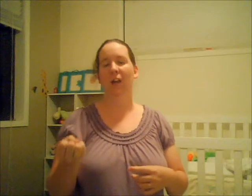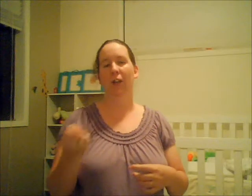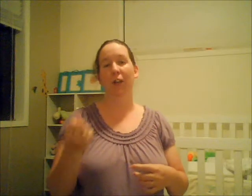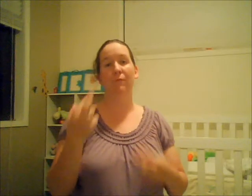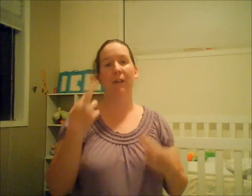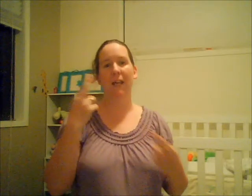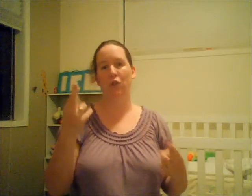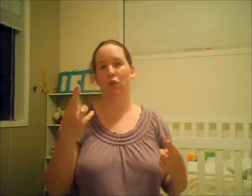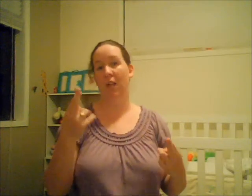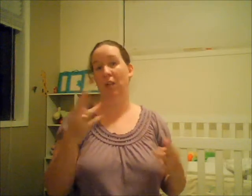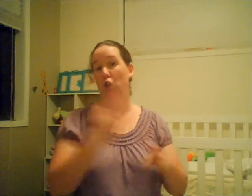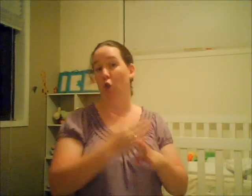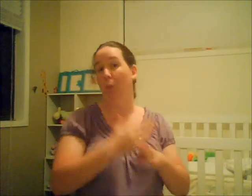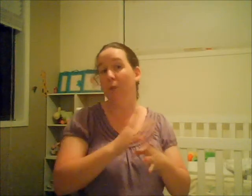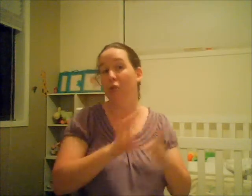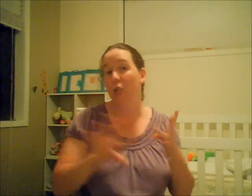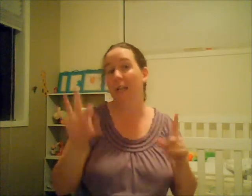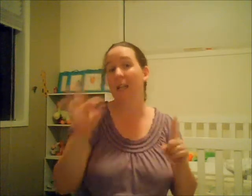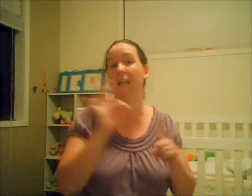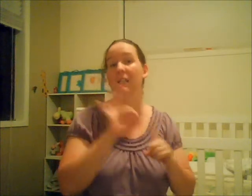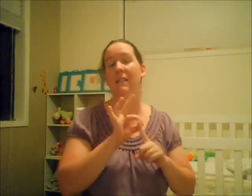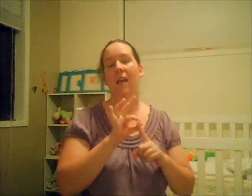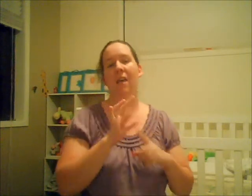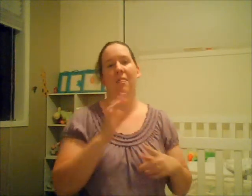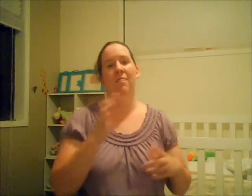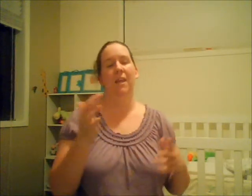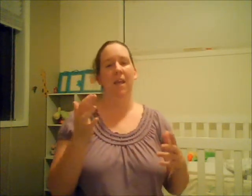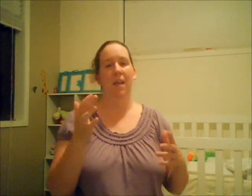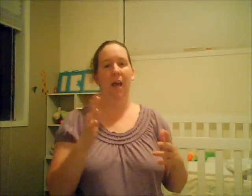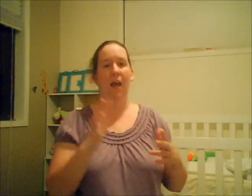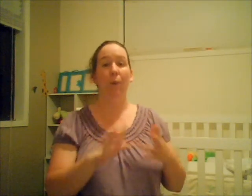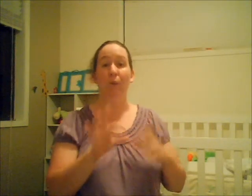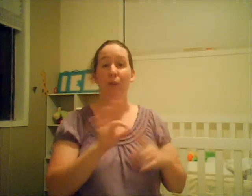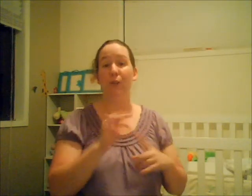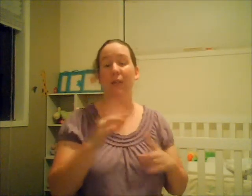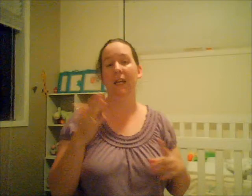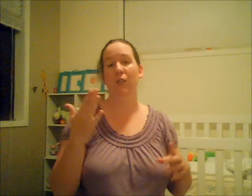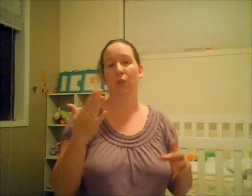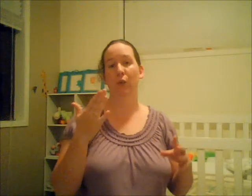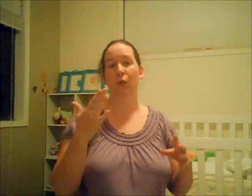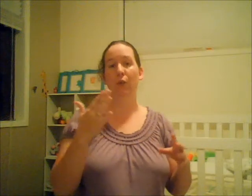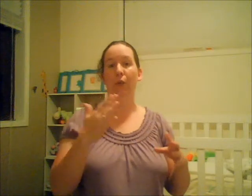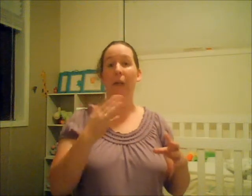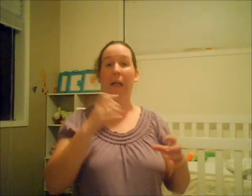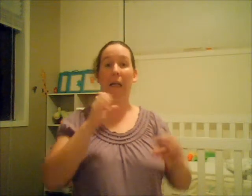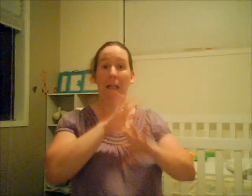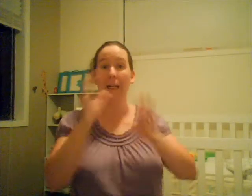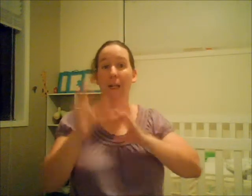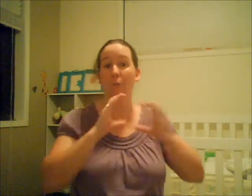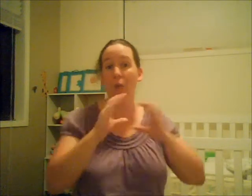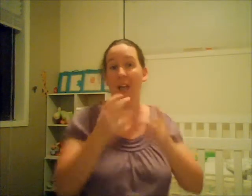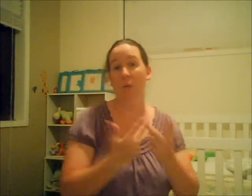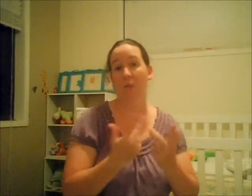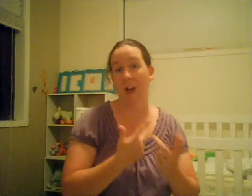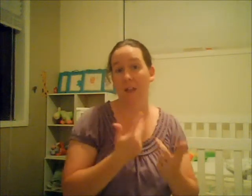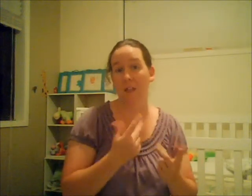can relate to their job opportunities, the opportunity to clearly communicate with